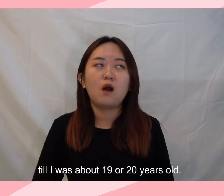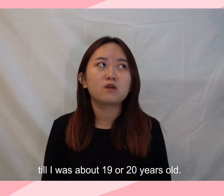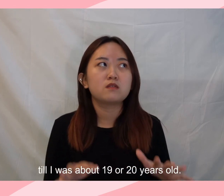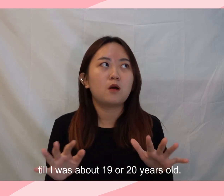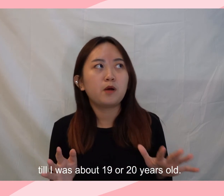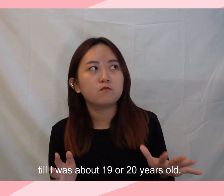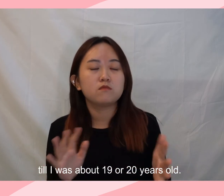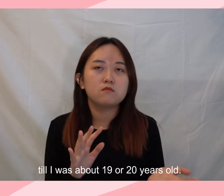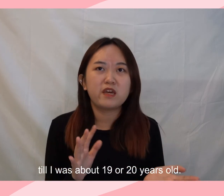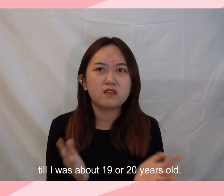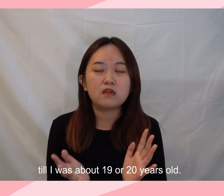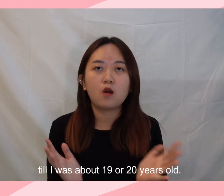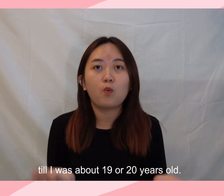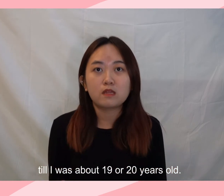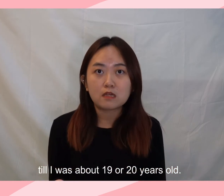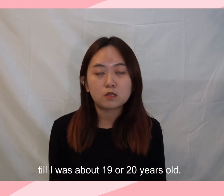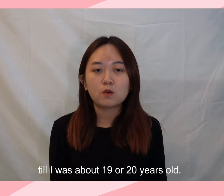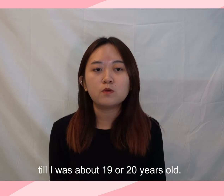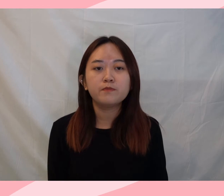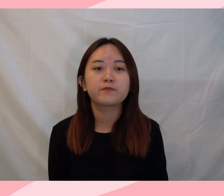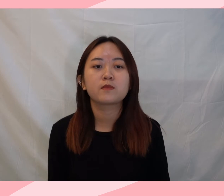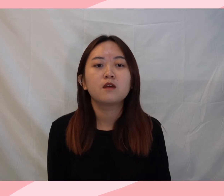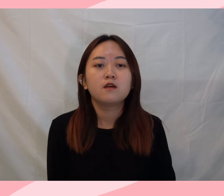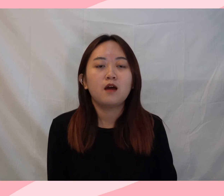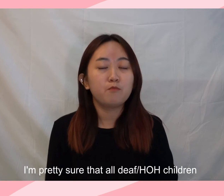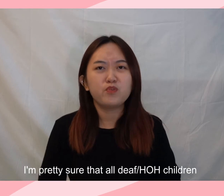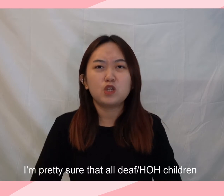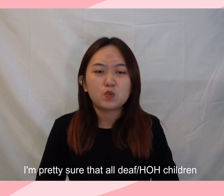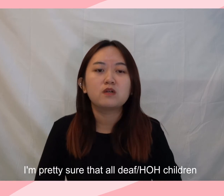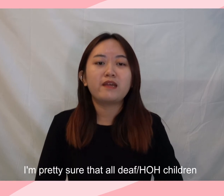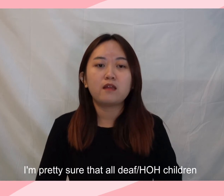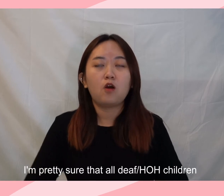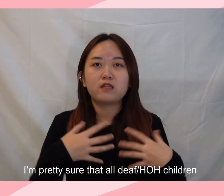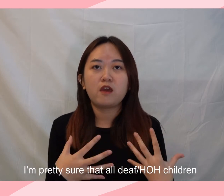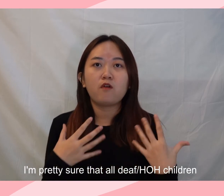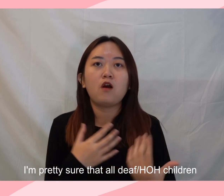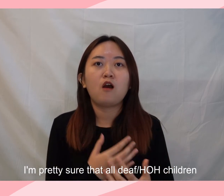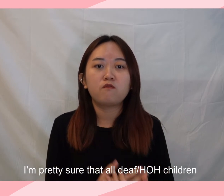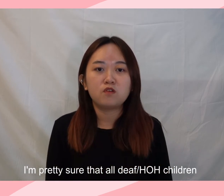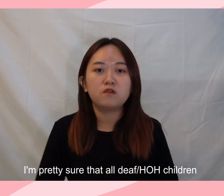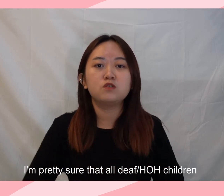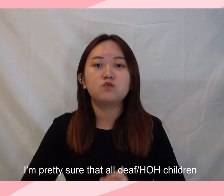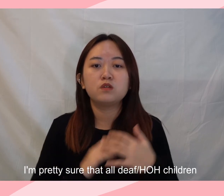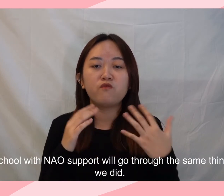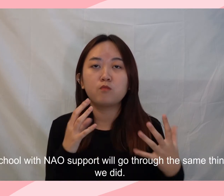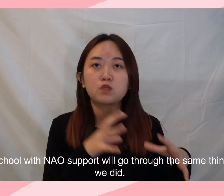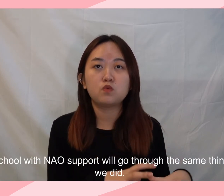was about 19 or 20 years old. I'm pretty sure that all deaf or hard of hearing children from school